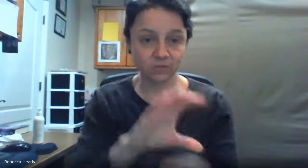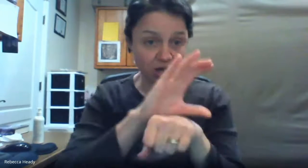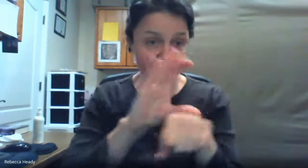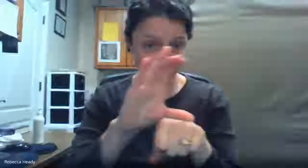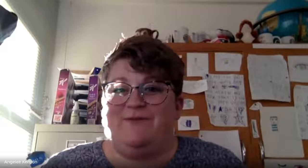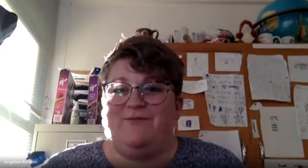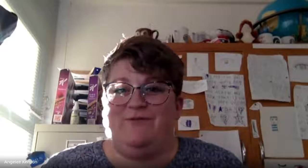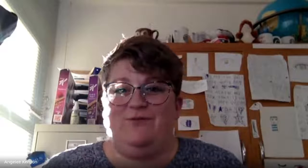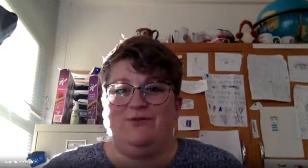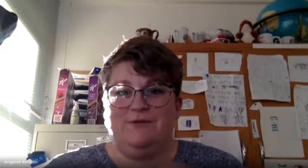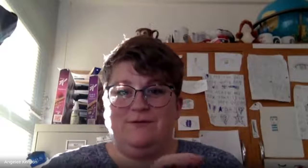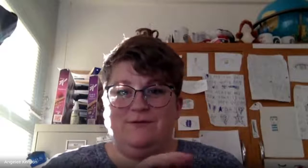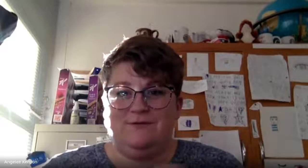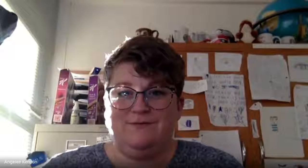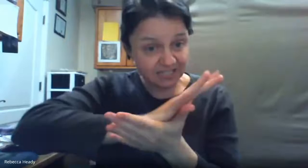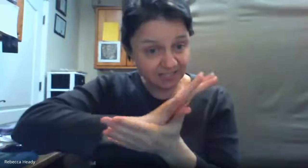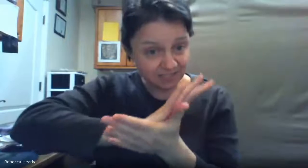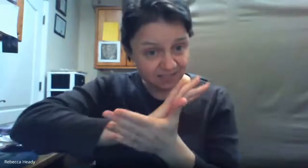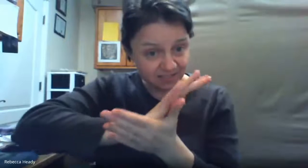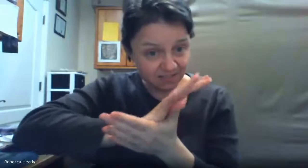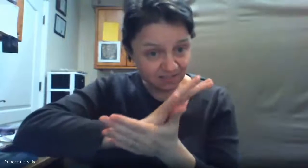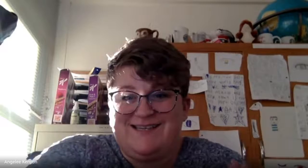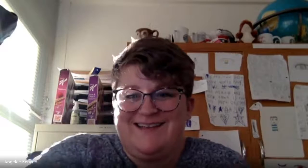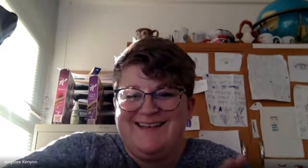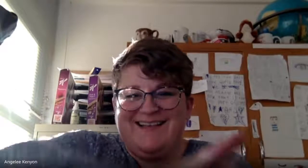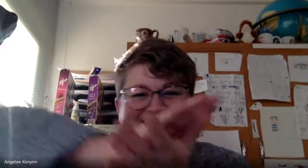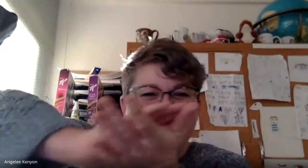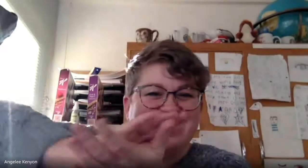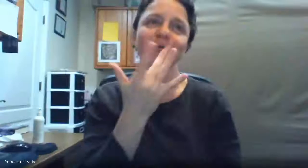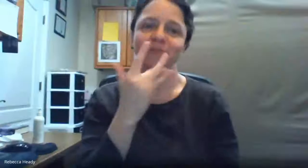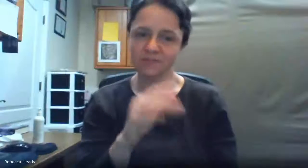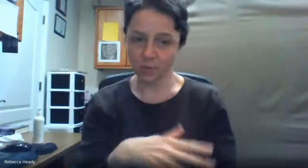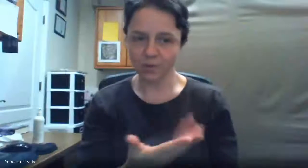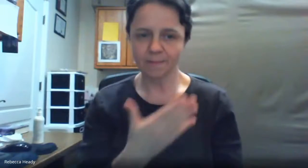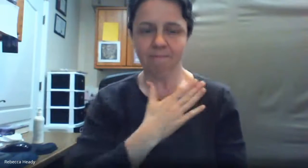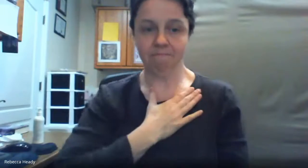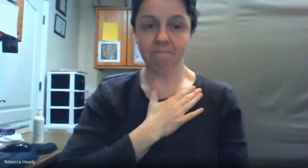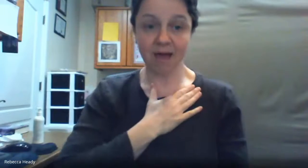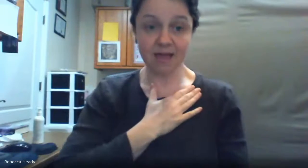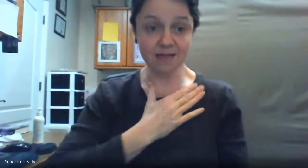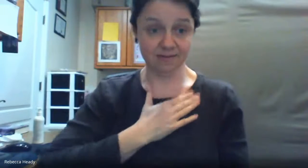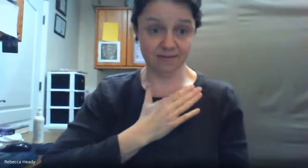Cheese is my favorite food. Oh, cheese? Cheese. Okay. So my